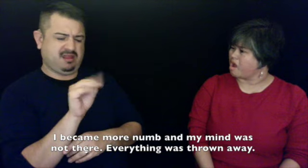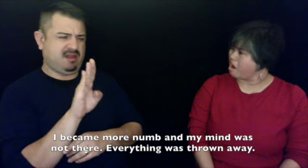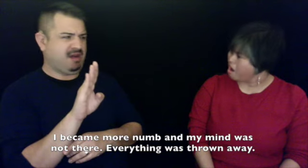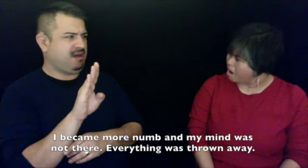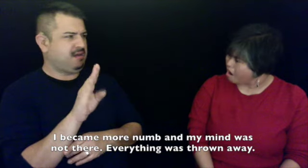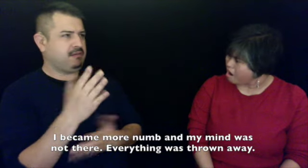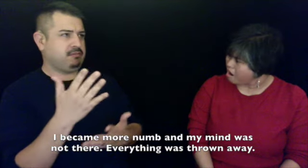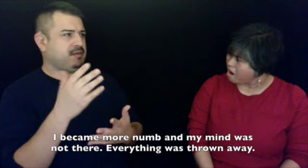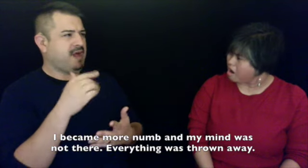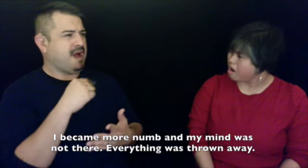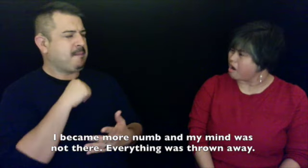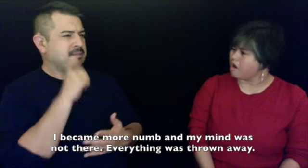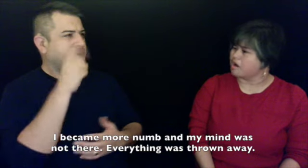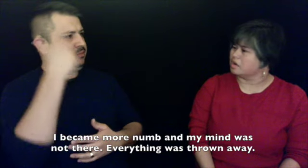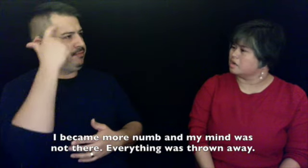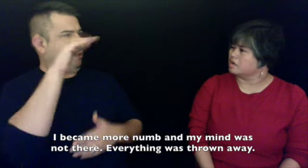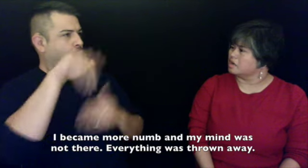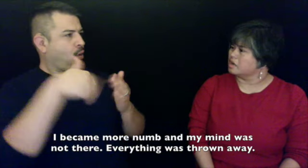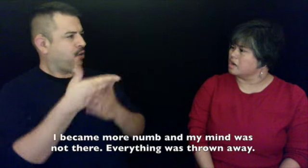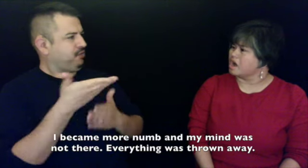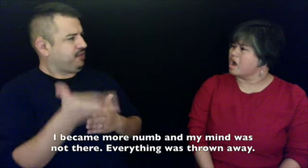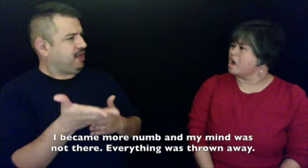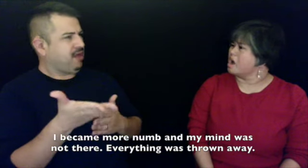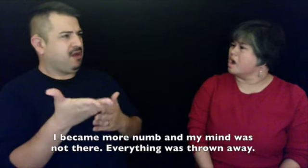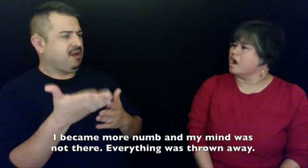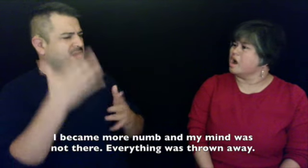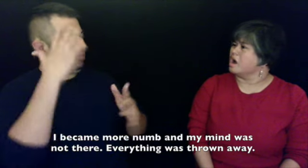there. Everything was thrown away.